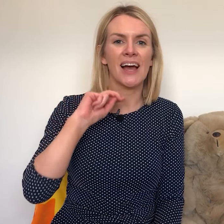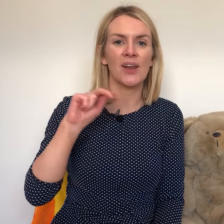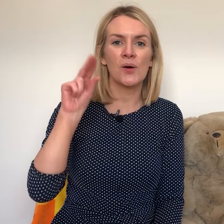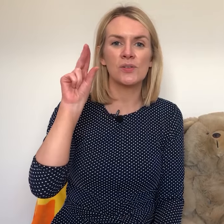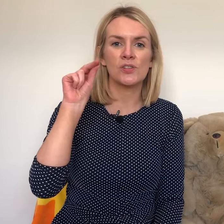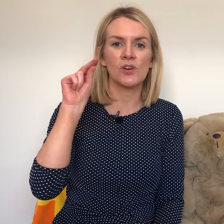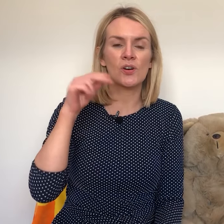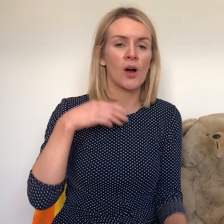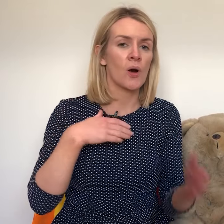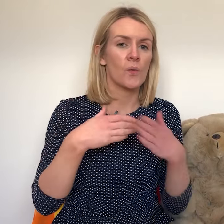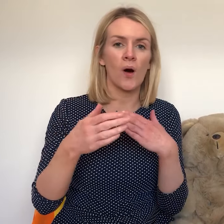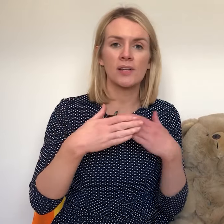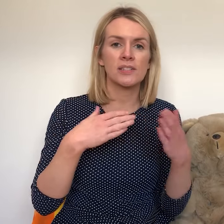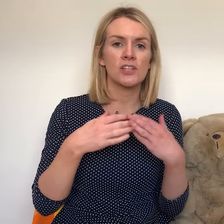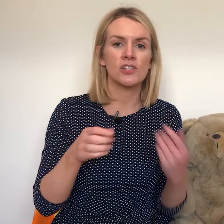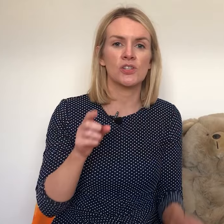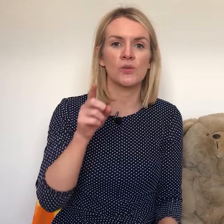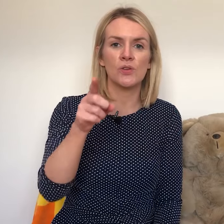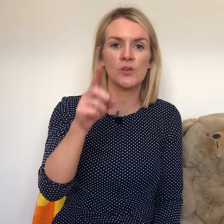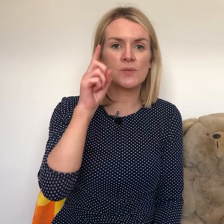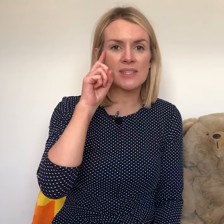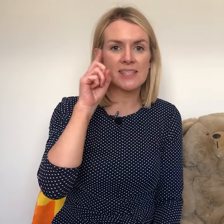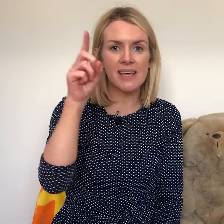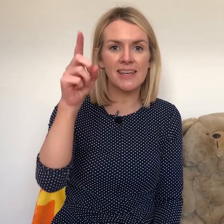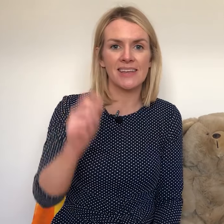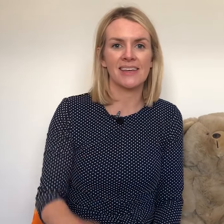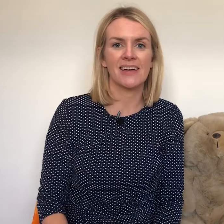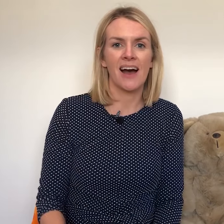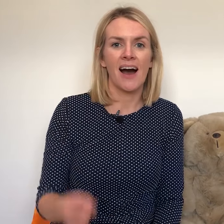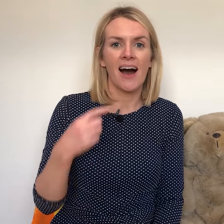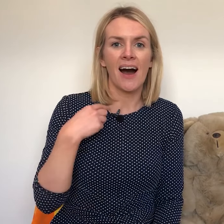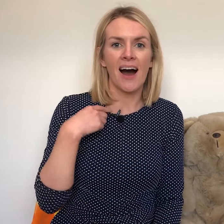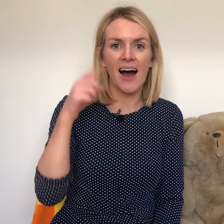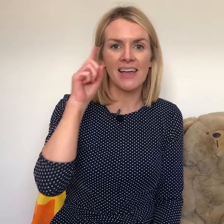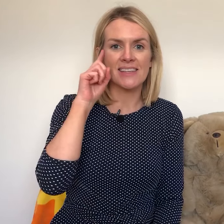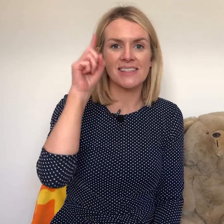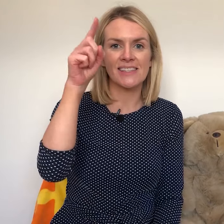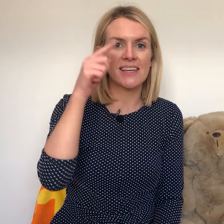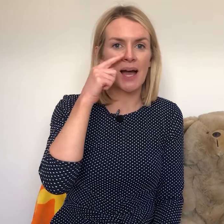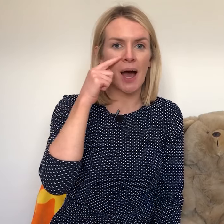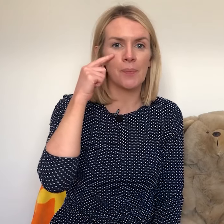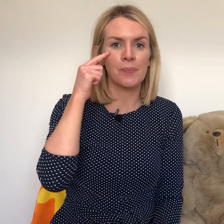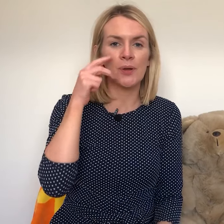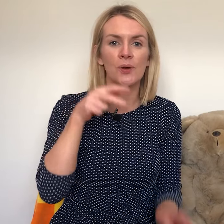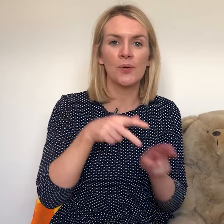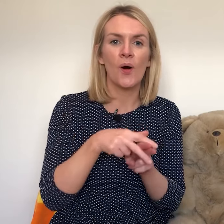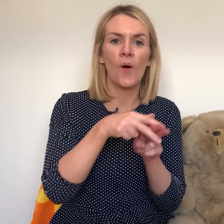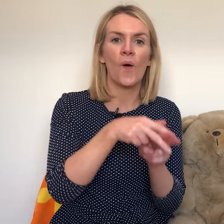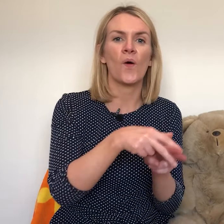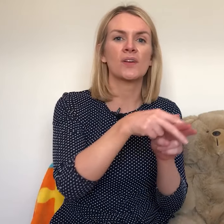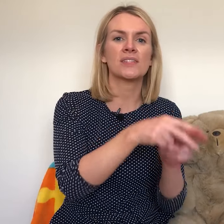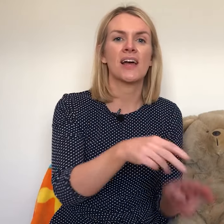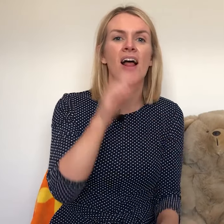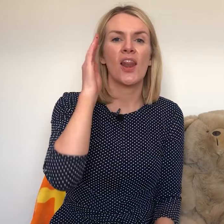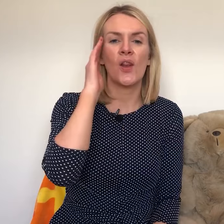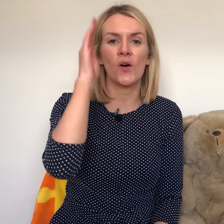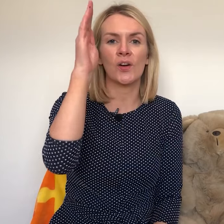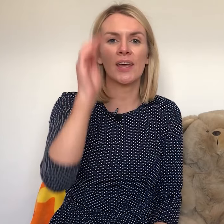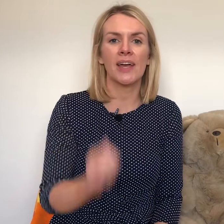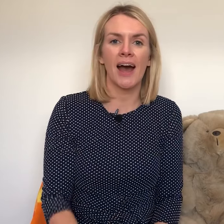Yellow duck, what do you see? I see a blue horse looking